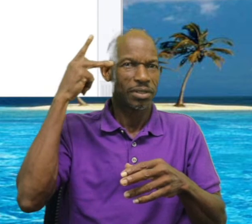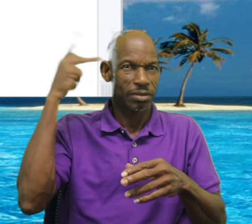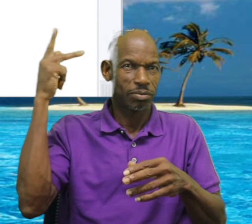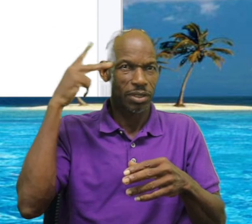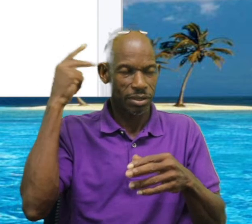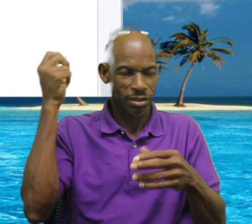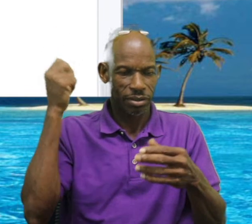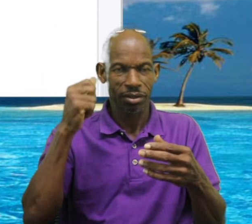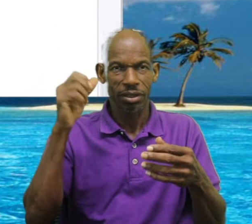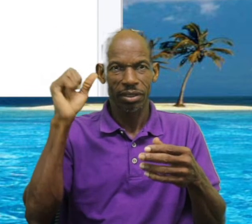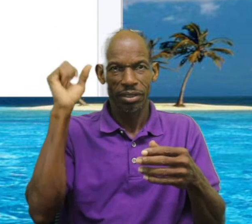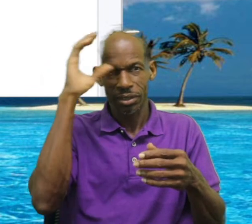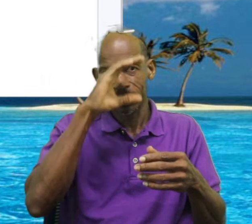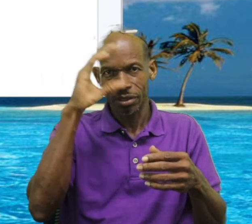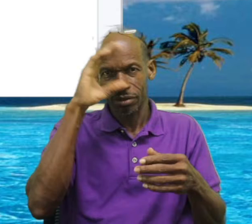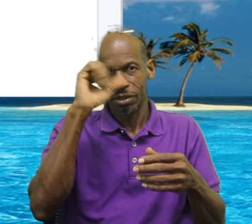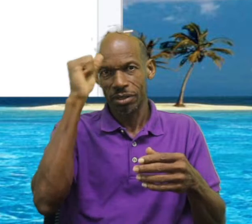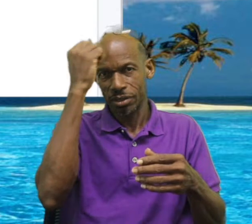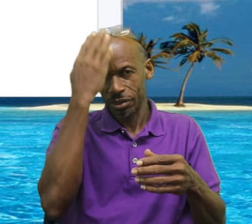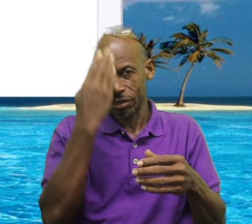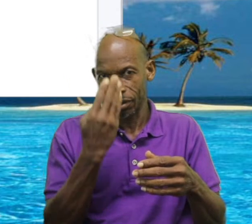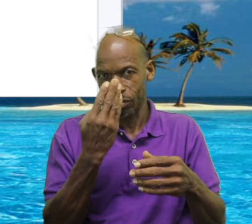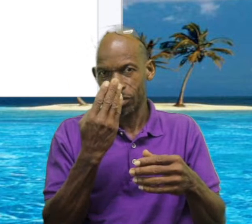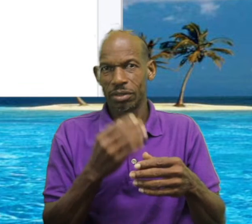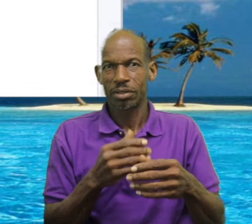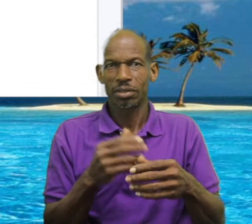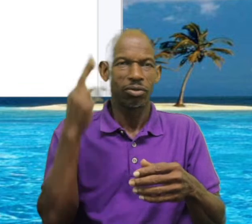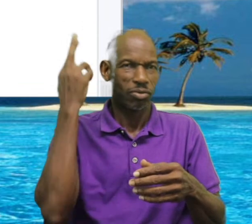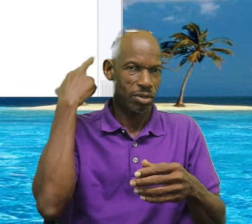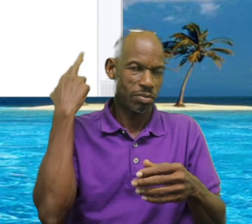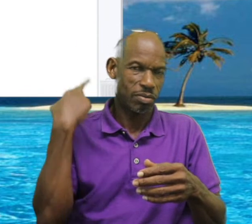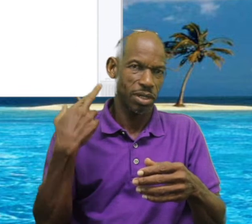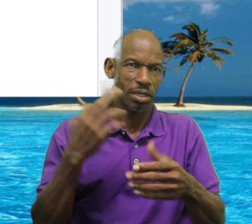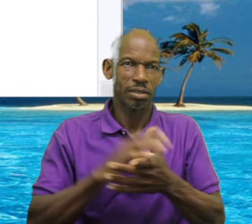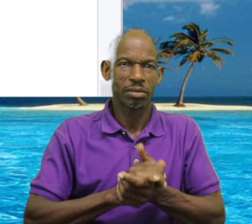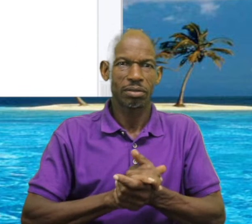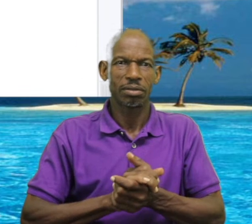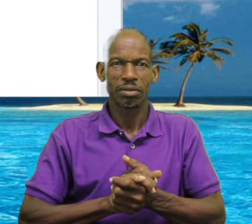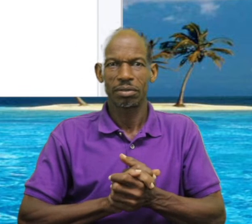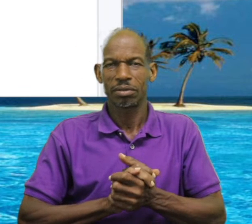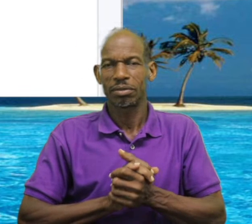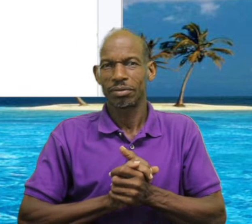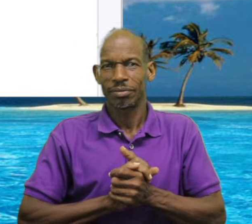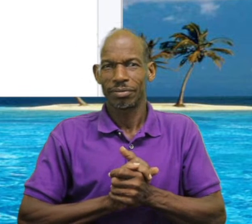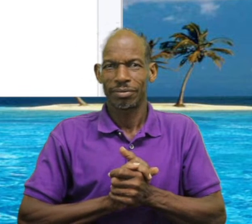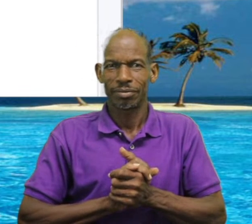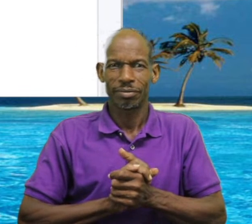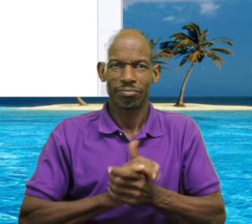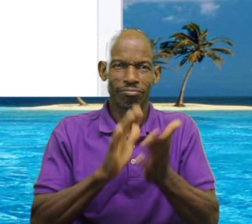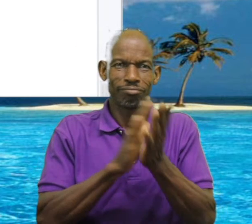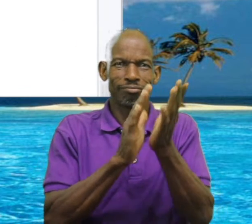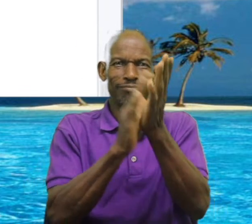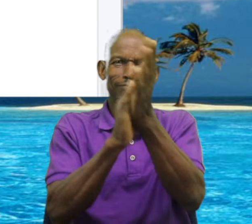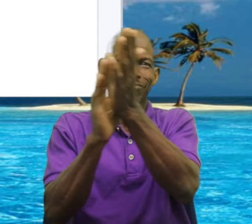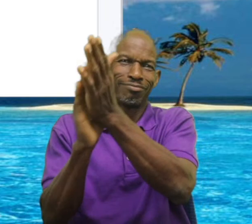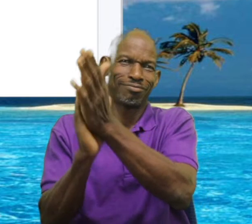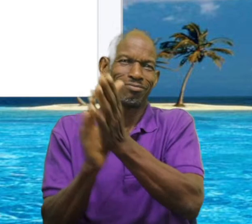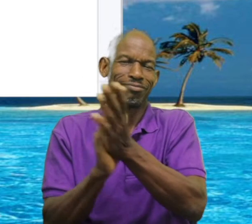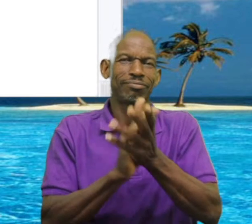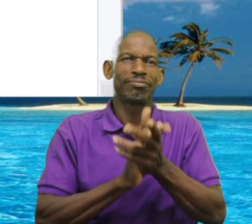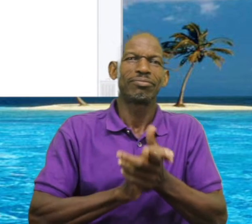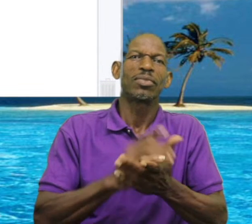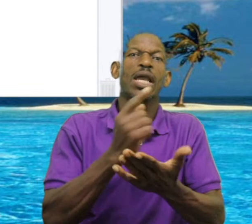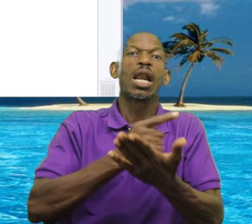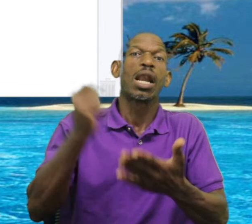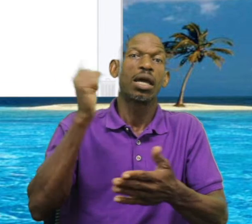Cheryl, Maniram, Salwen, and Rebecca. Okay. Last week we were